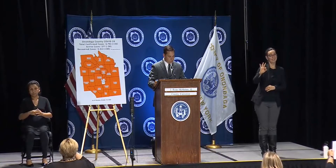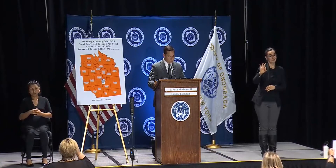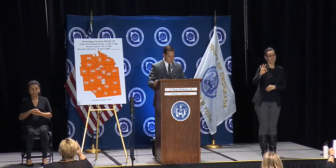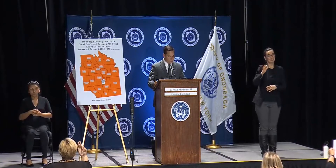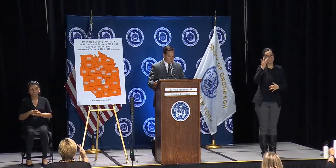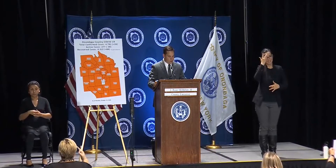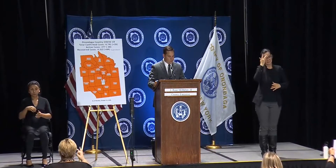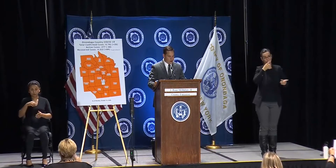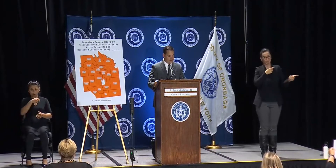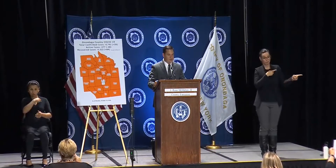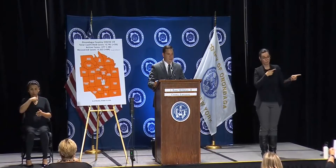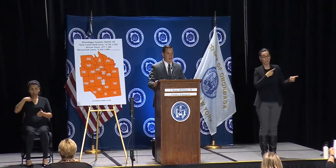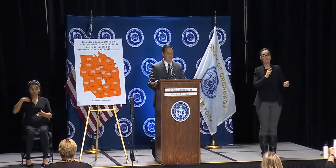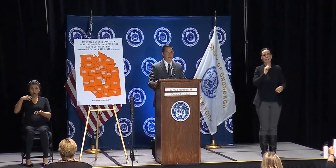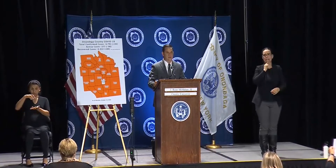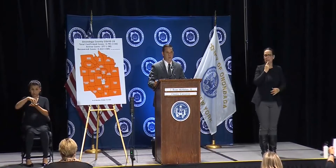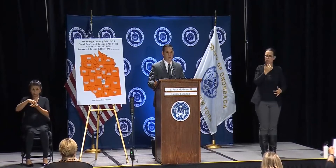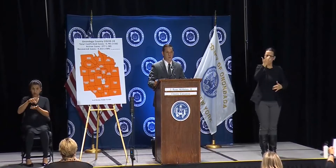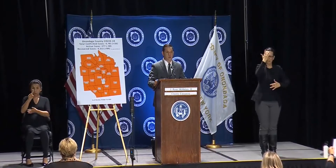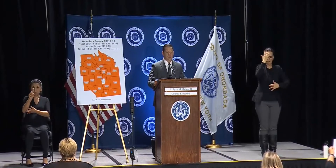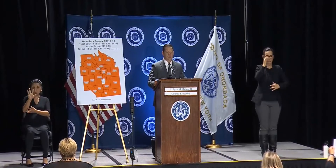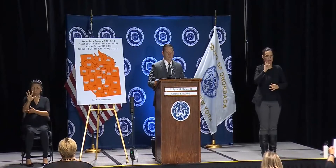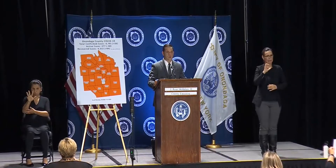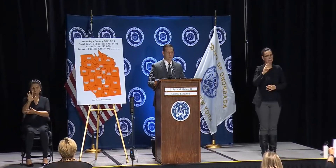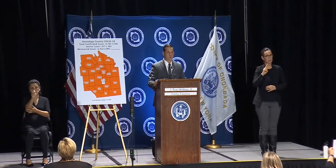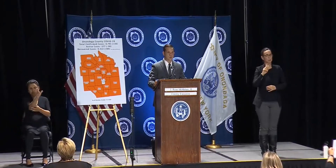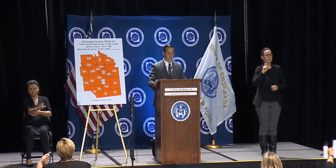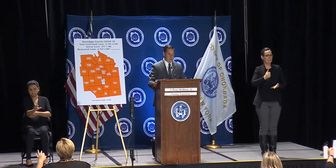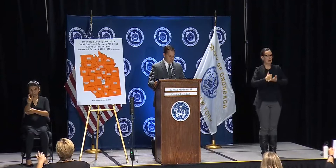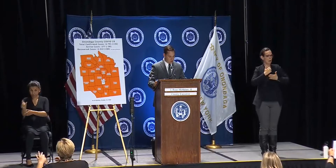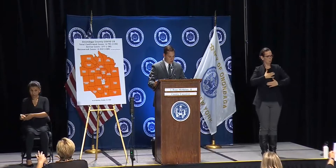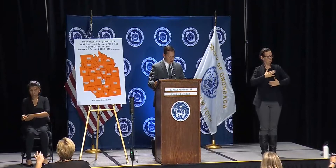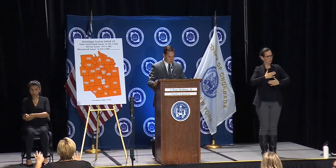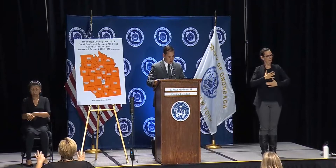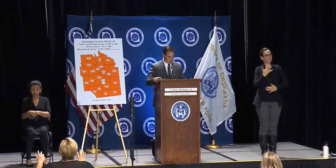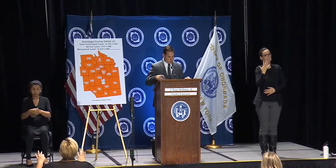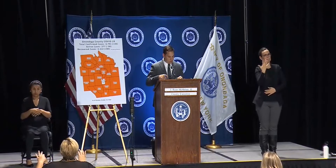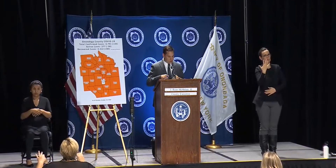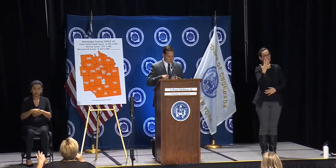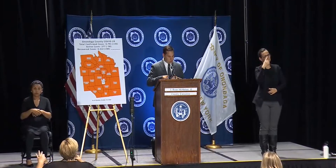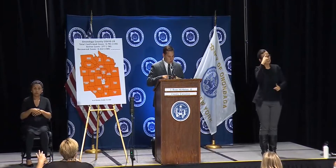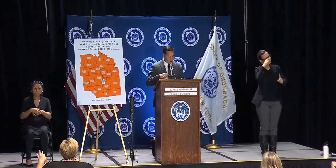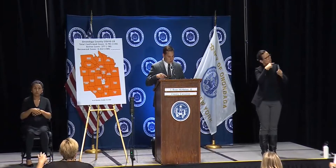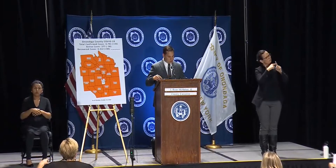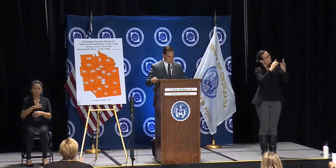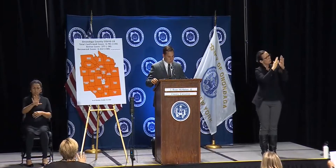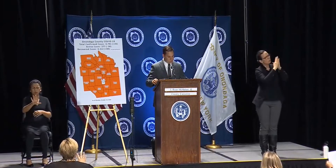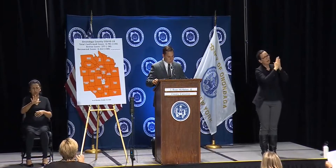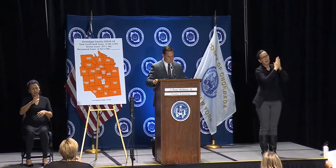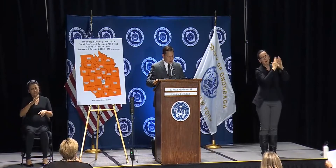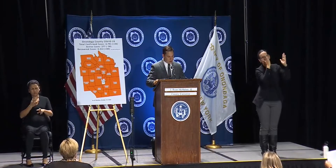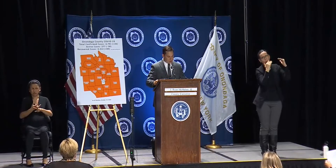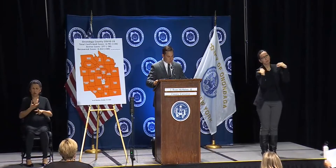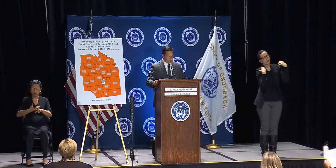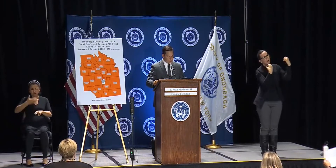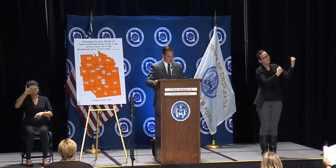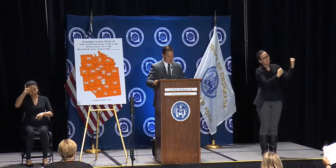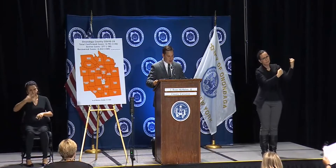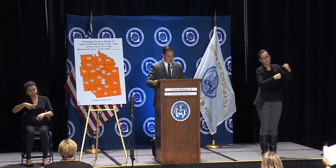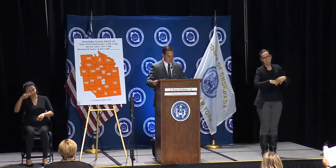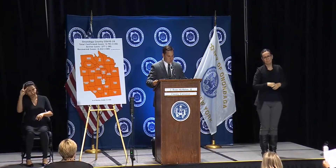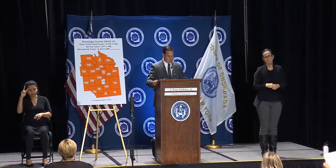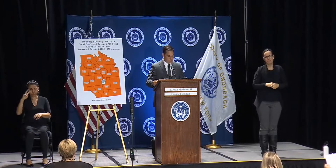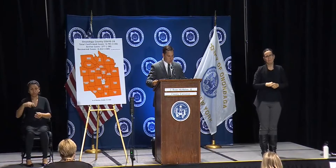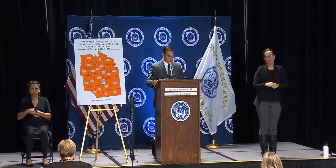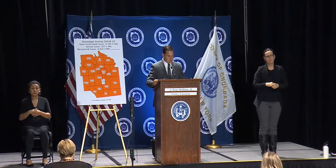hospital, 5 in the ICU, so let's please keep them in our thoughts and prayers. Out of those in